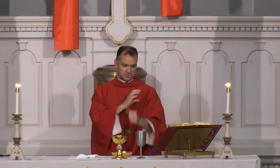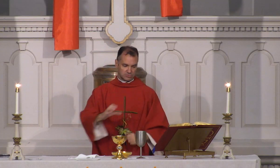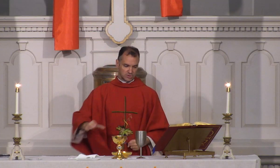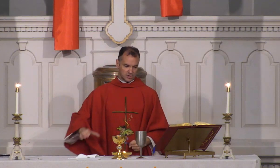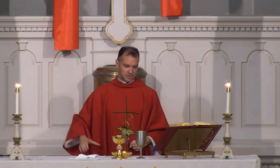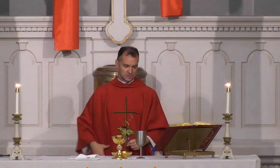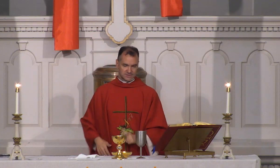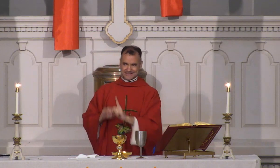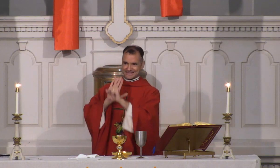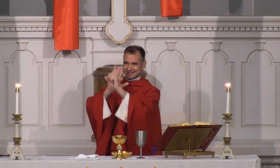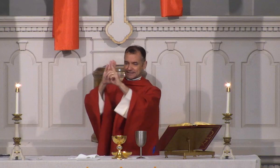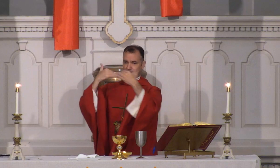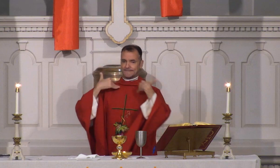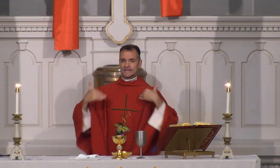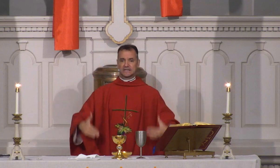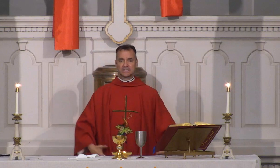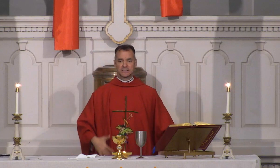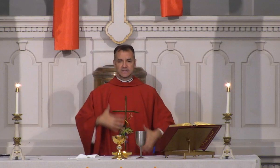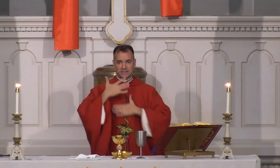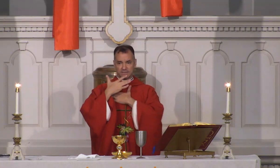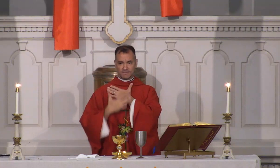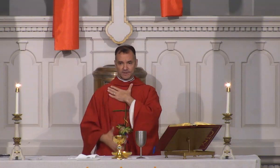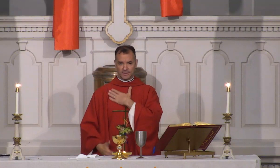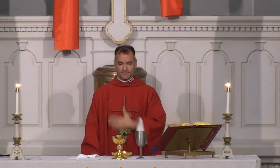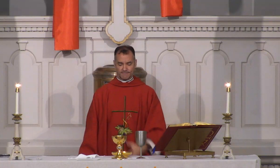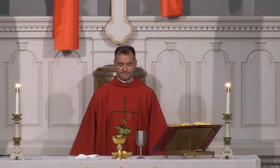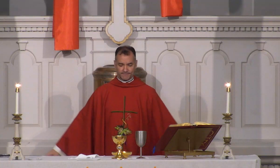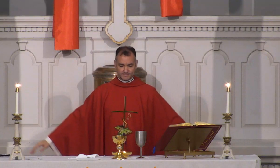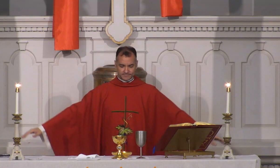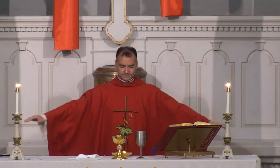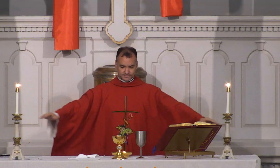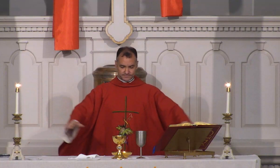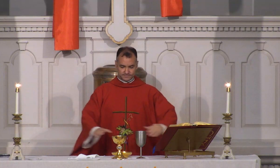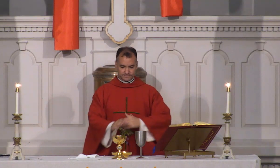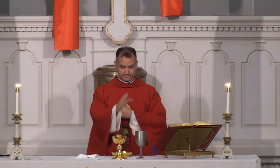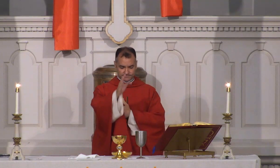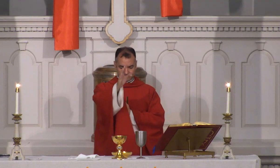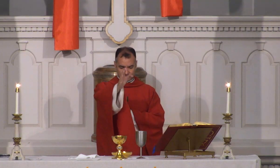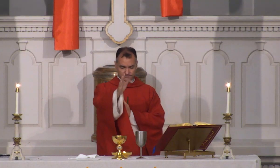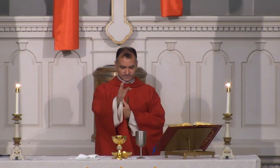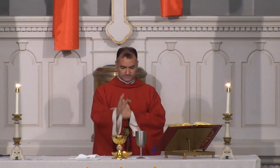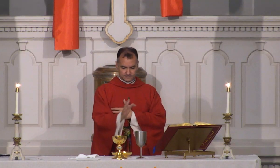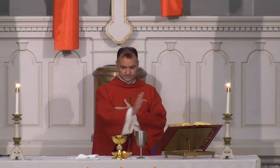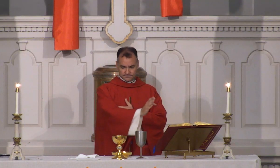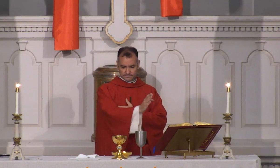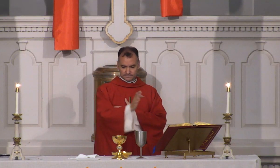body and blood of our Lord Jesus Christ.